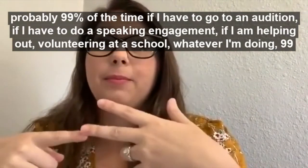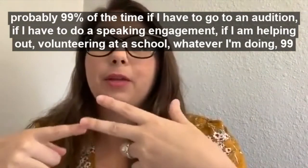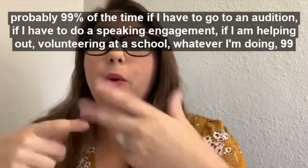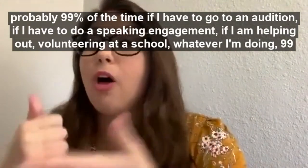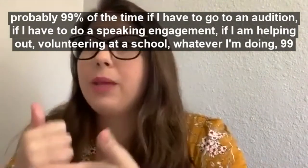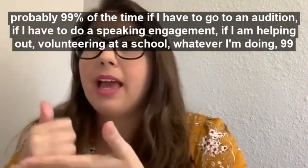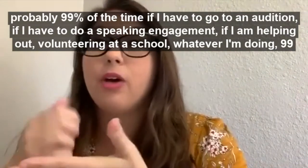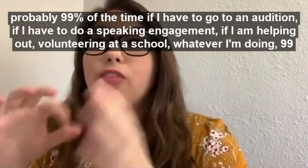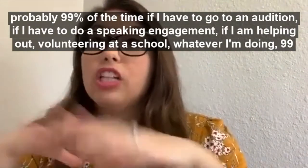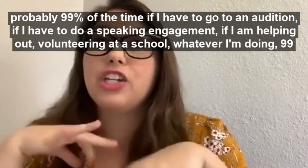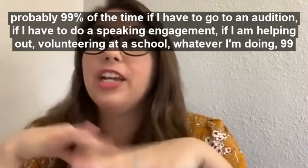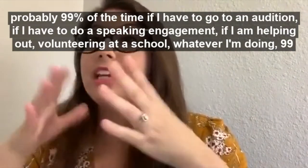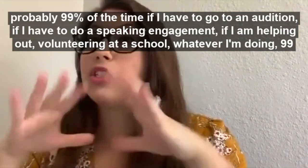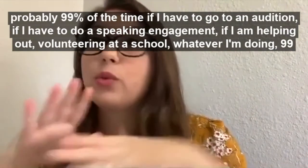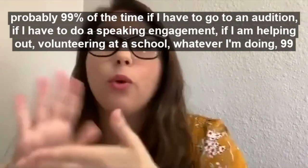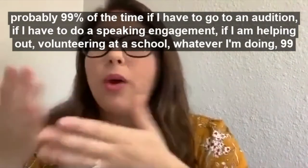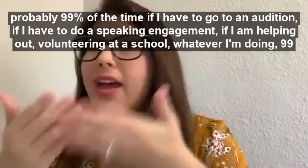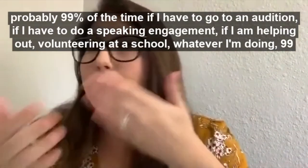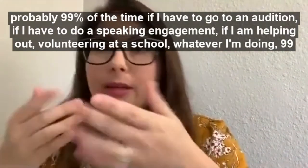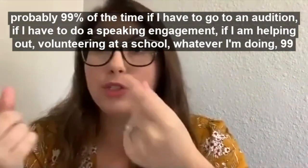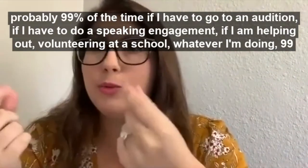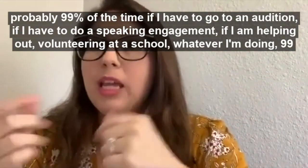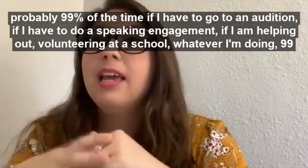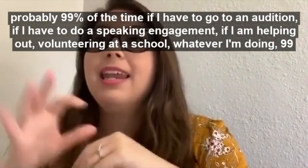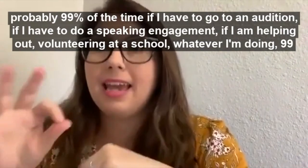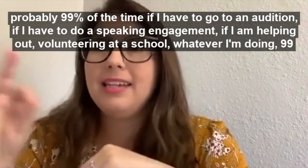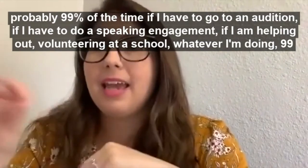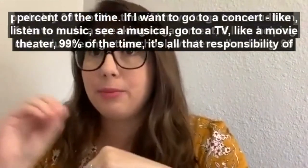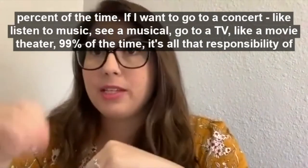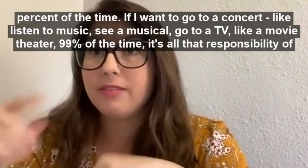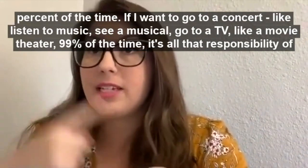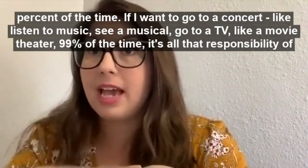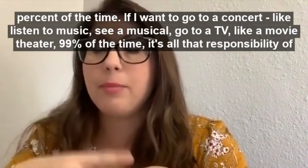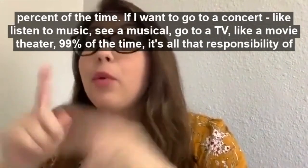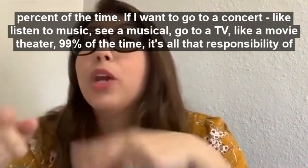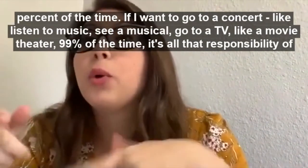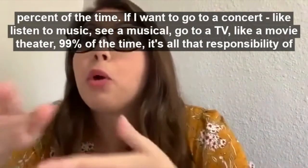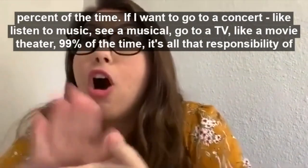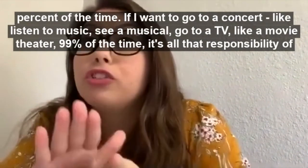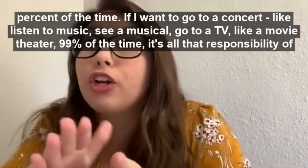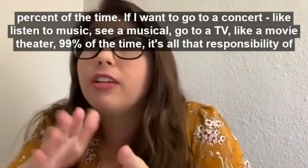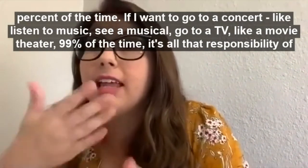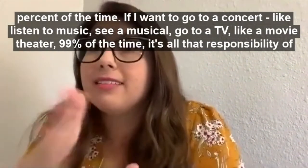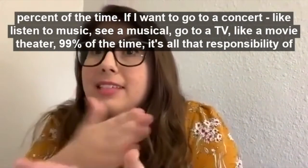you know, helping out, volunteering at a school, whatever I'm doing, 99% of the time, if I'm going to go to a concert, like listen to